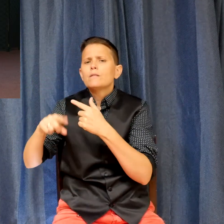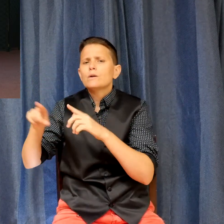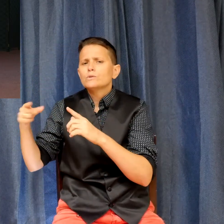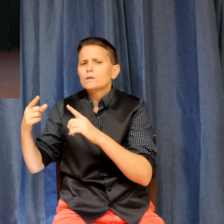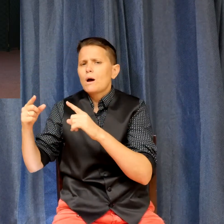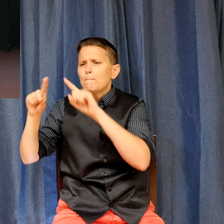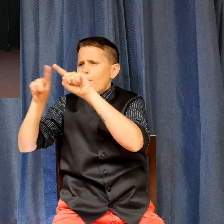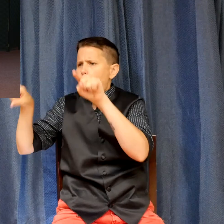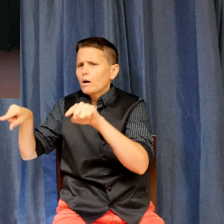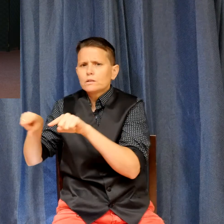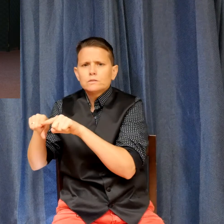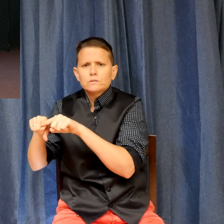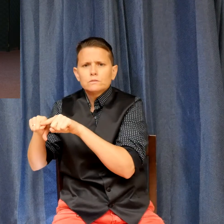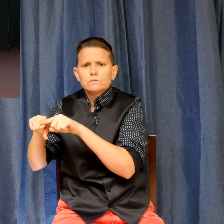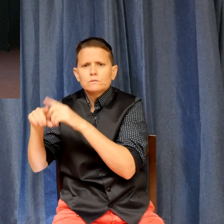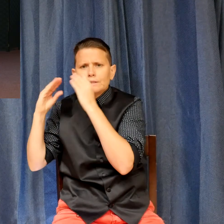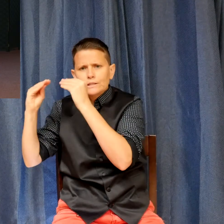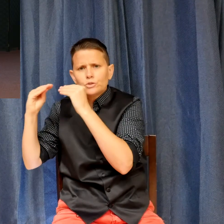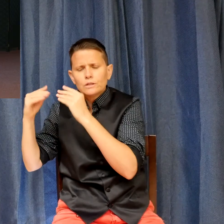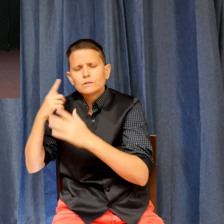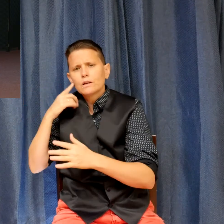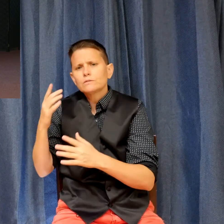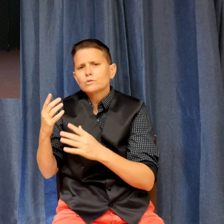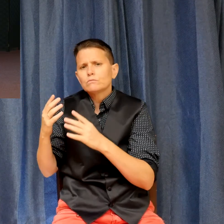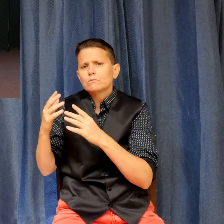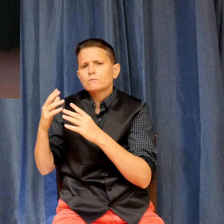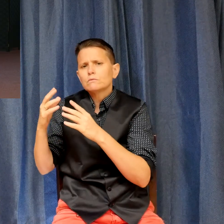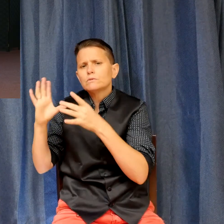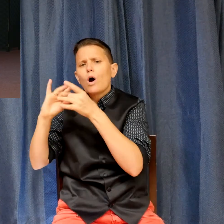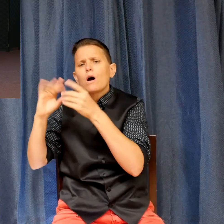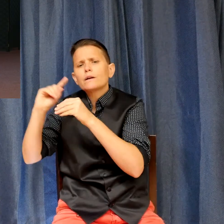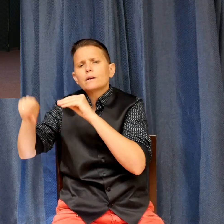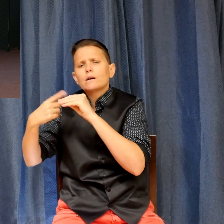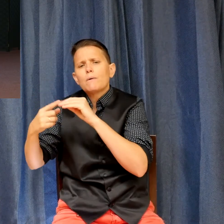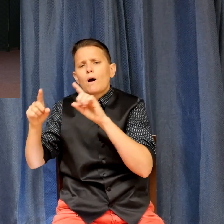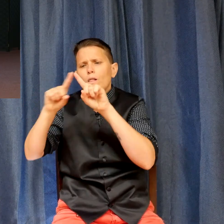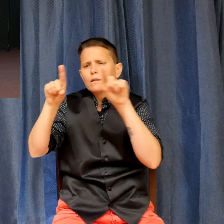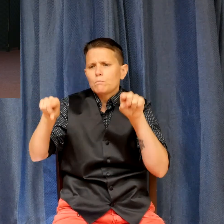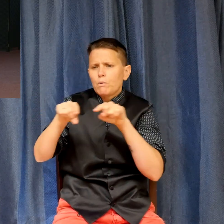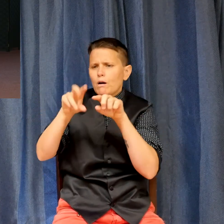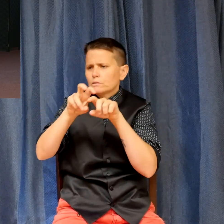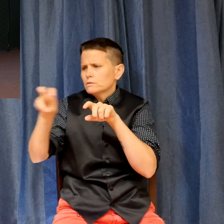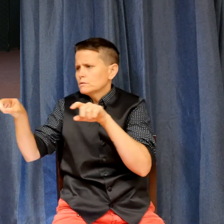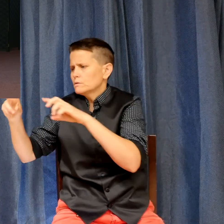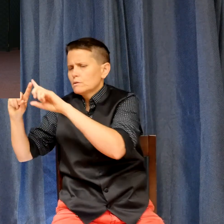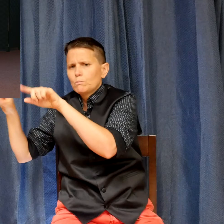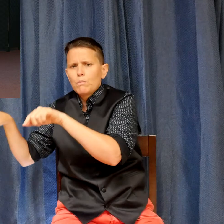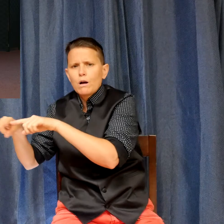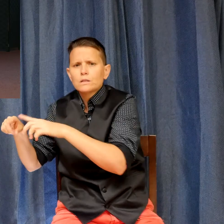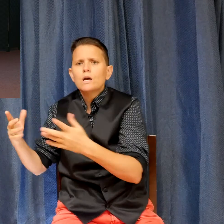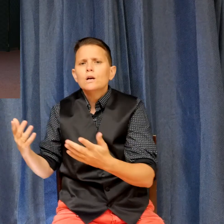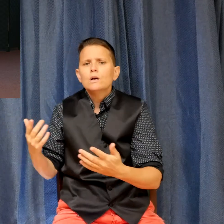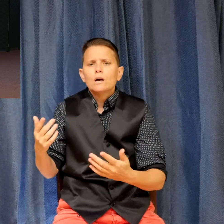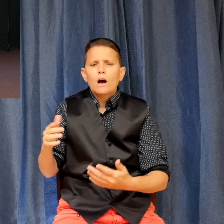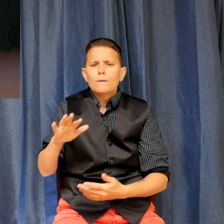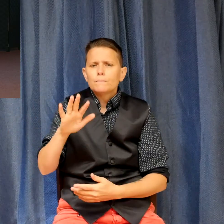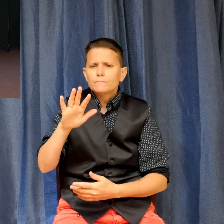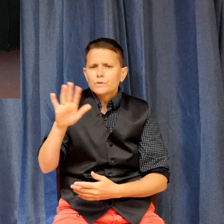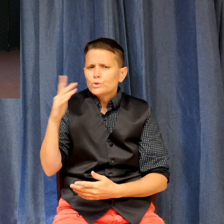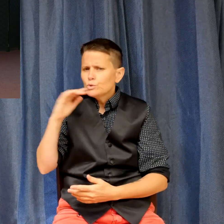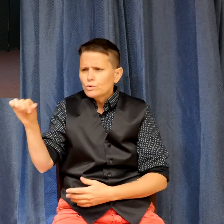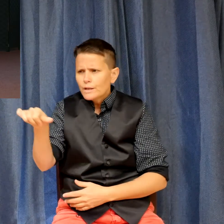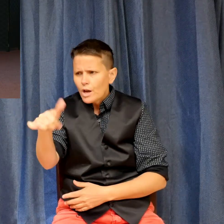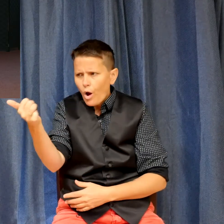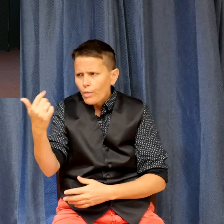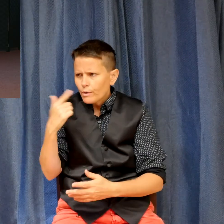new box, new reality. So just wanted to throw that out there. Yeah, do you do any other I of don't his? do any of others